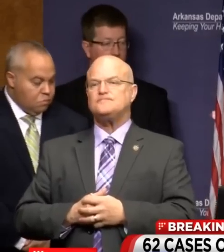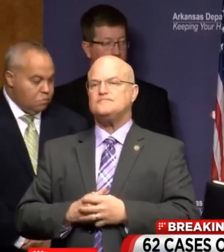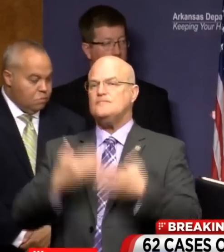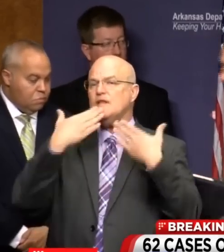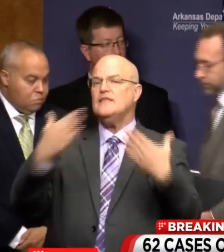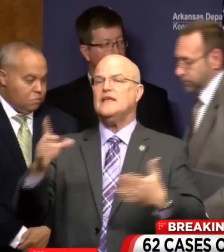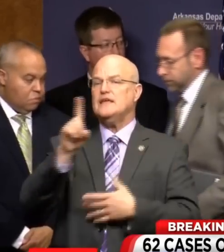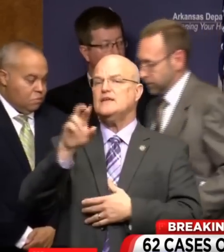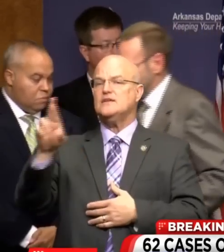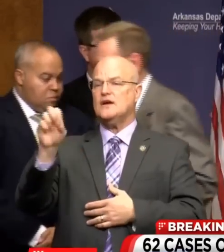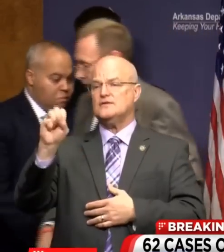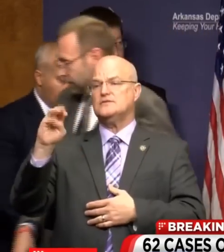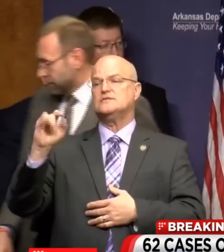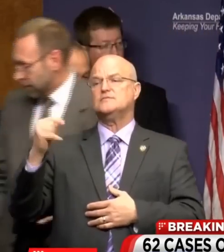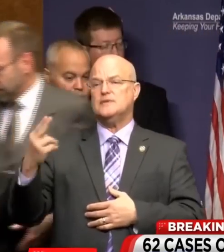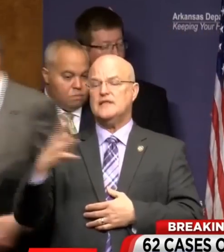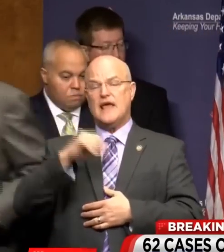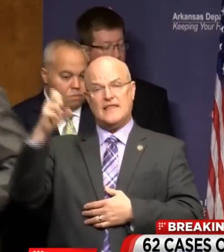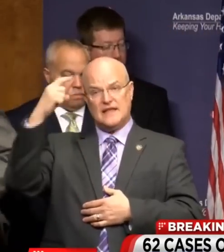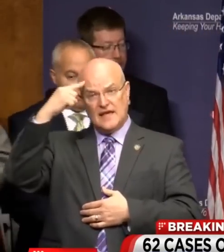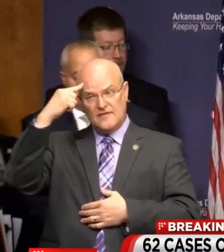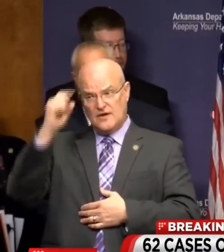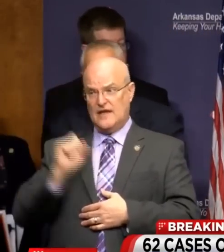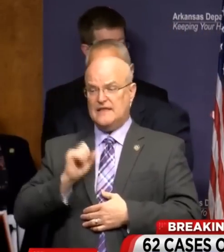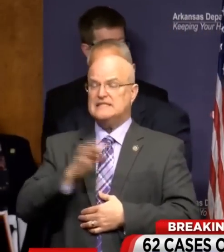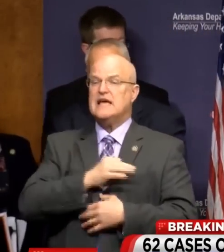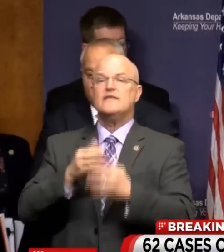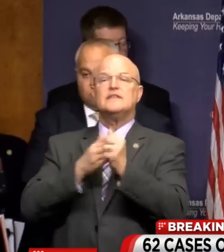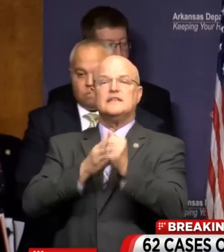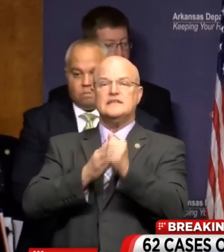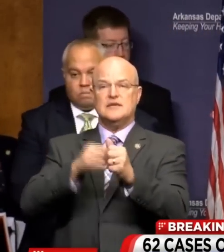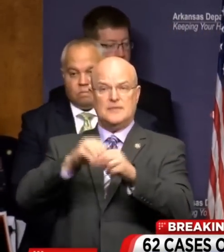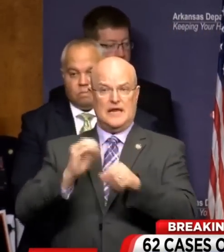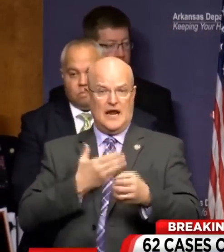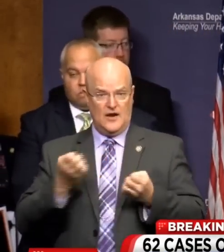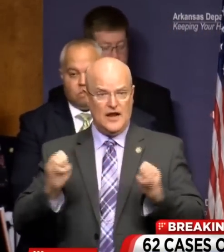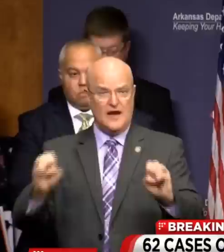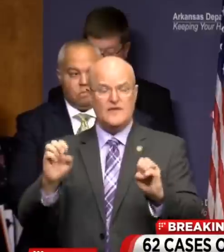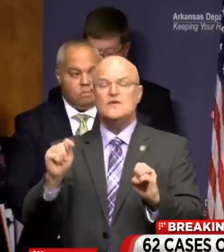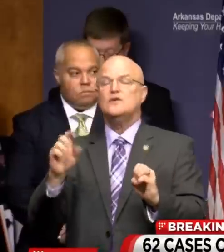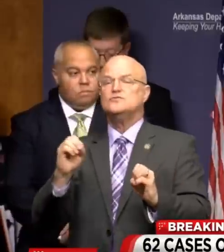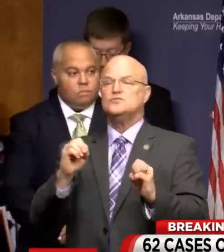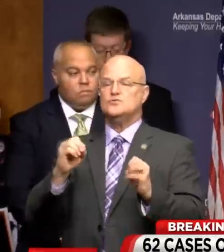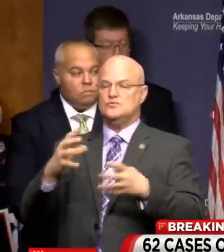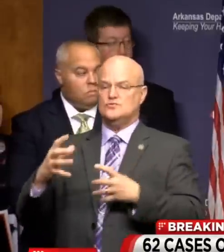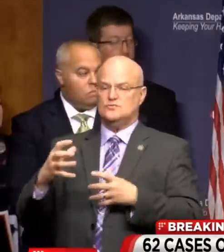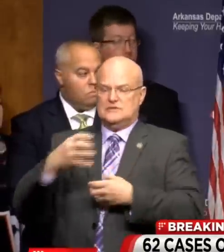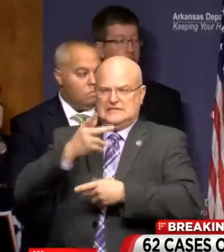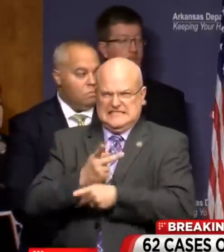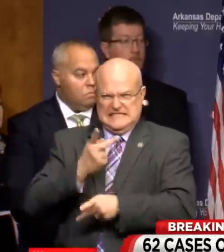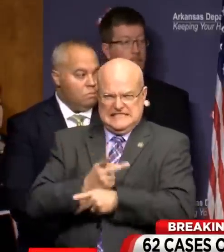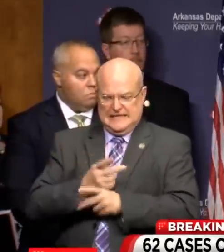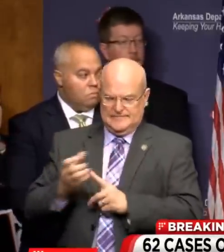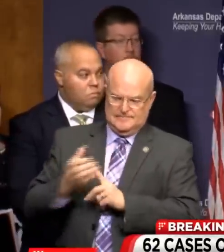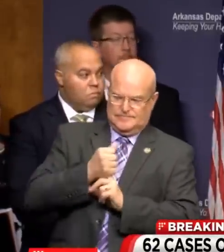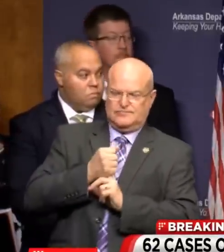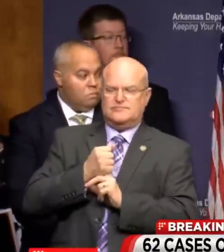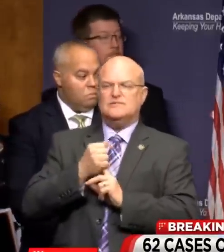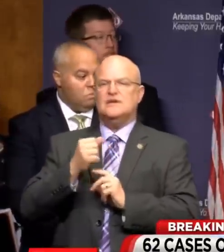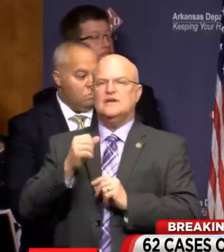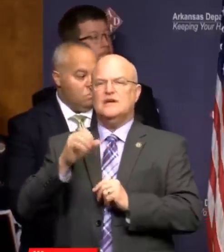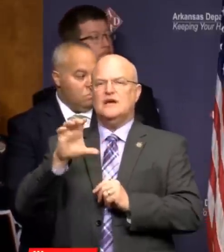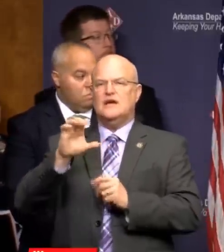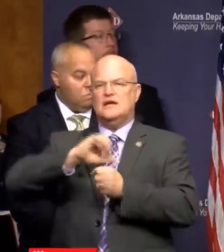Thank you, Dr. Smith, and thank you, Governor Hutchinson, and your staff for your leadership in our efforts to contain and mitigate the